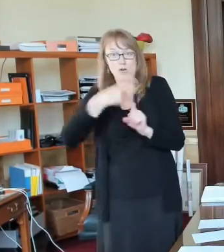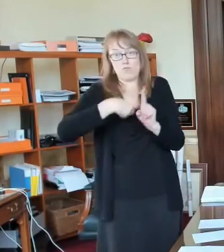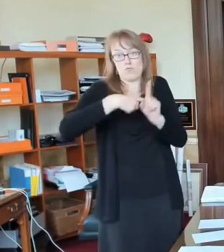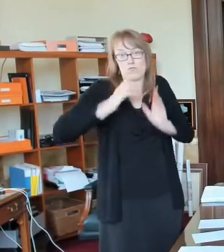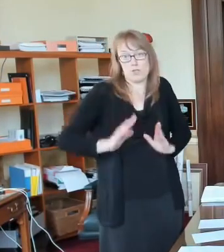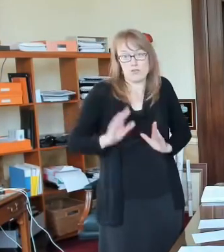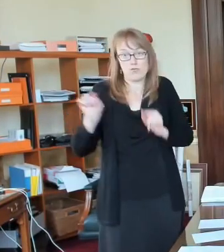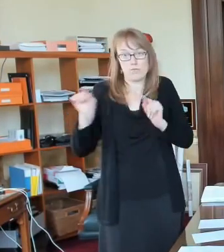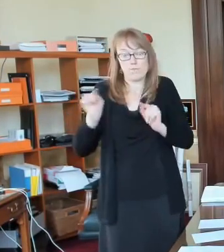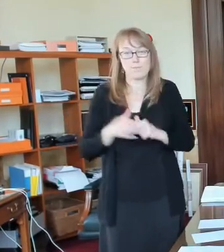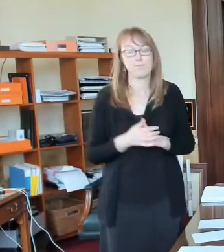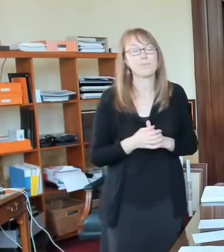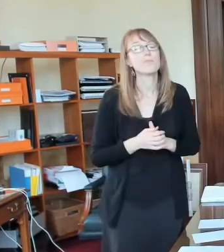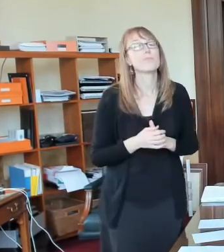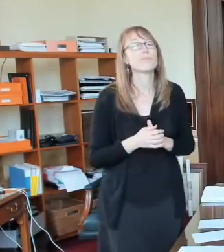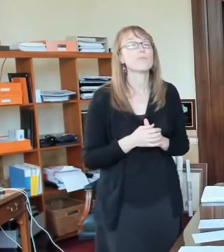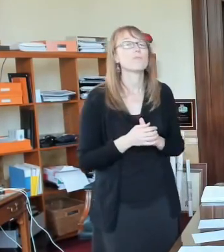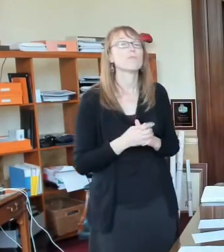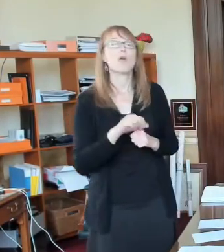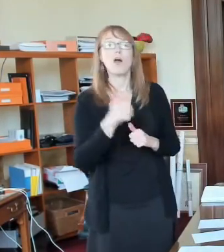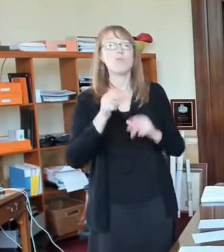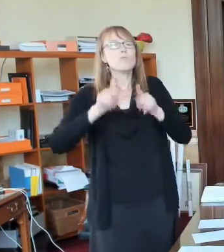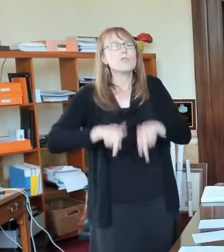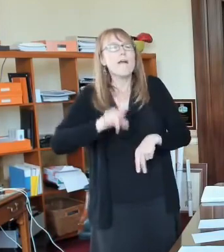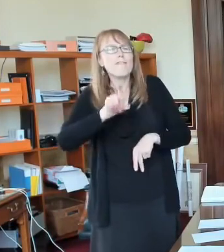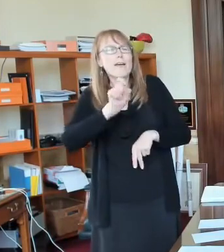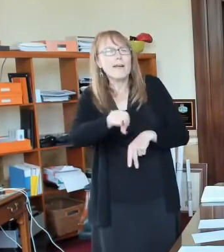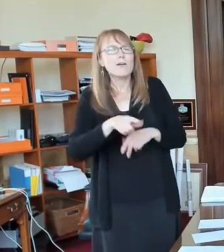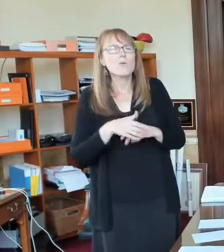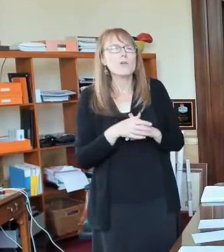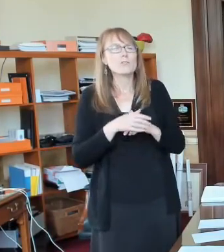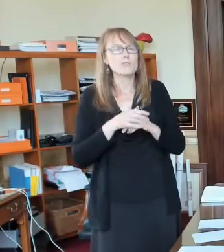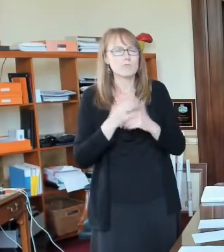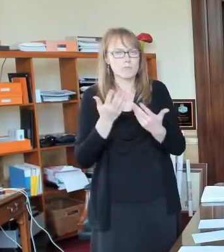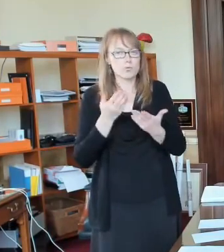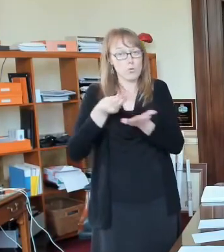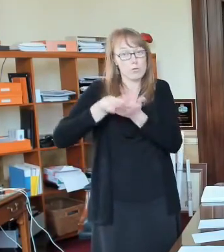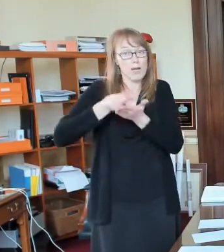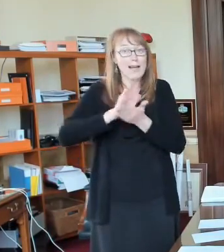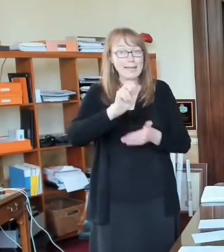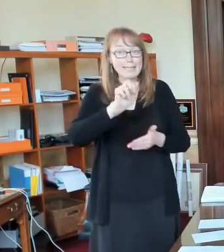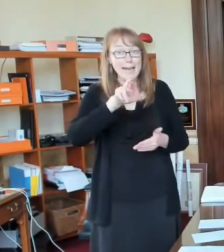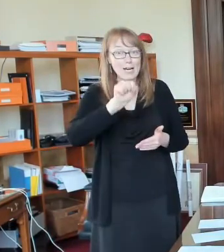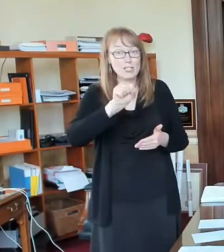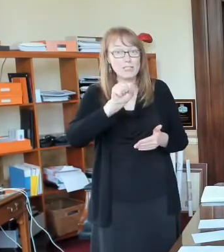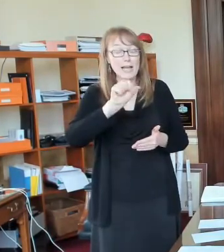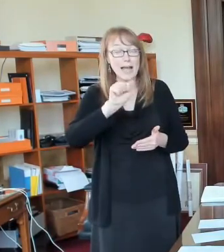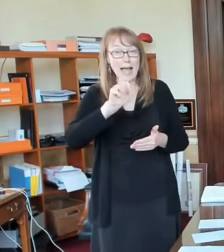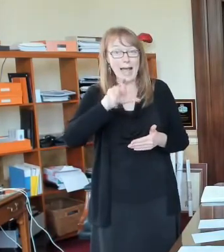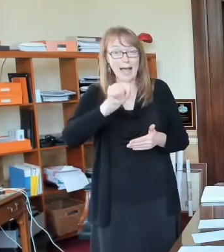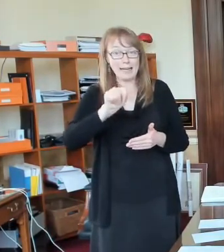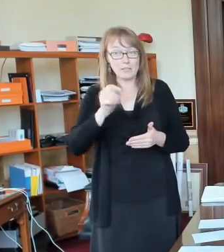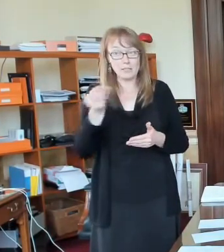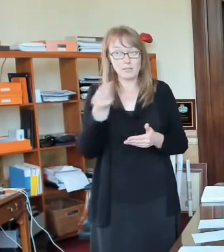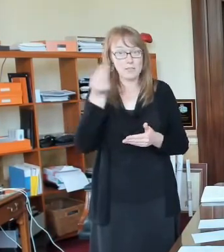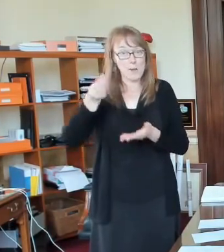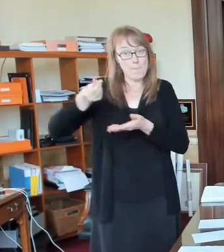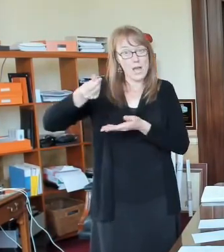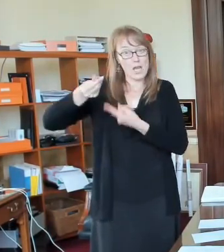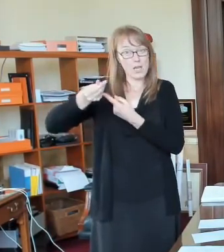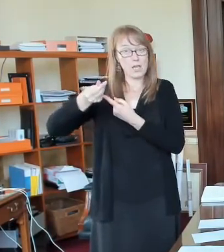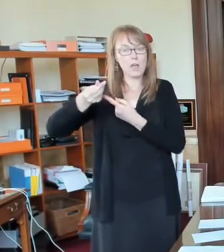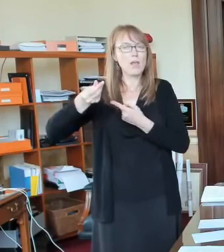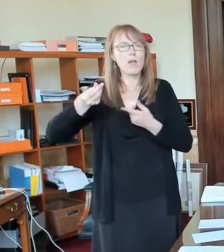Act money allocated for housing assistance and evictions. If the Board of Aldermen haven't passed it yet, is it going to be available